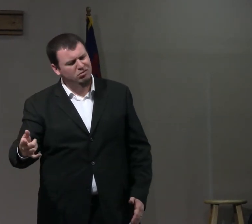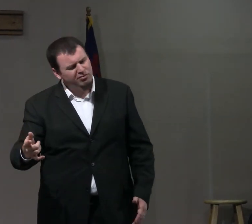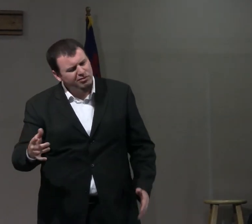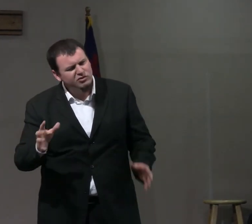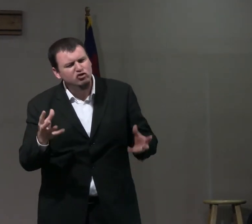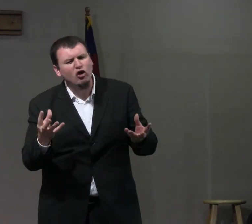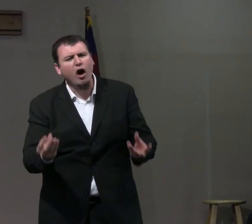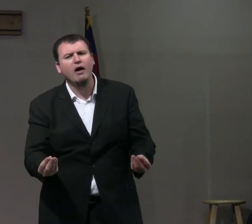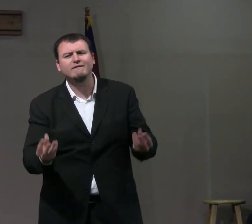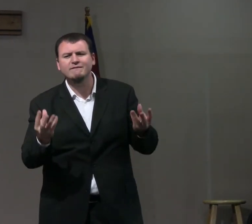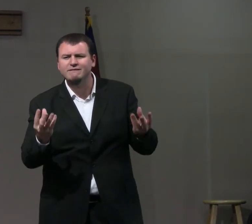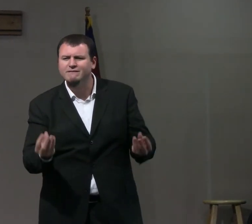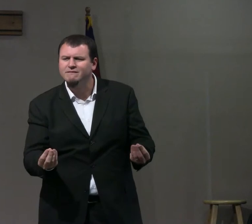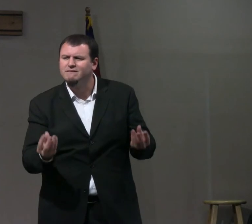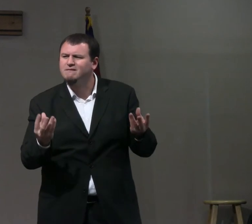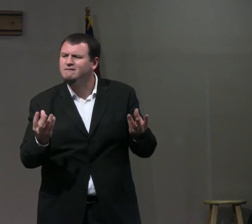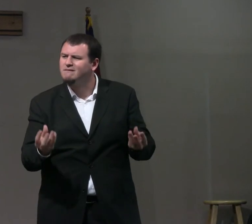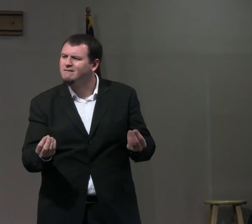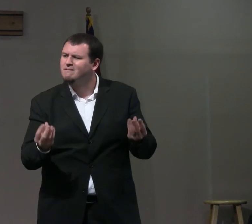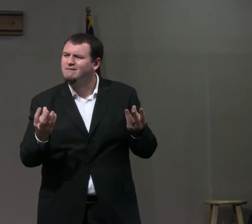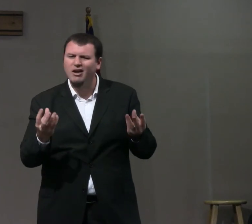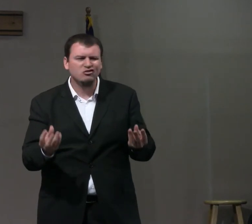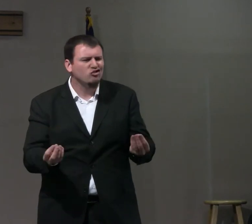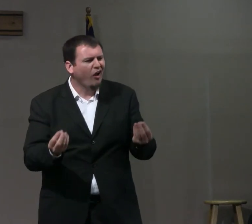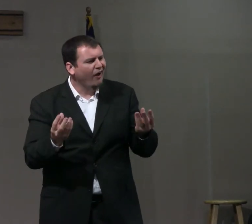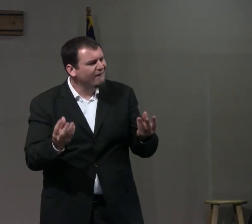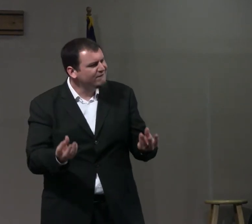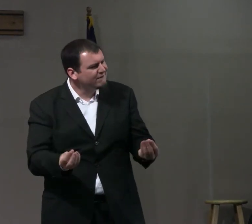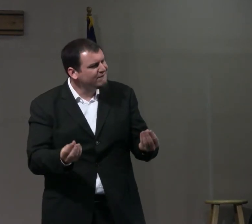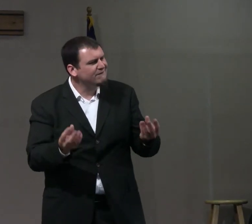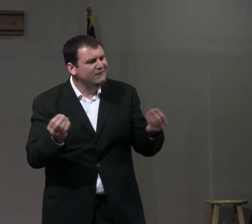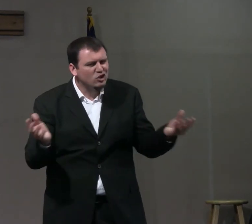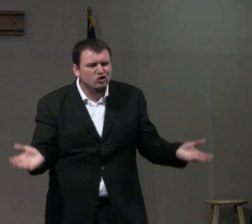and you don't say, oh, I don't like that. I don't like how you're talking to me.